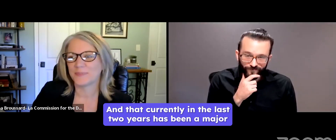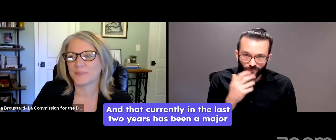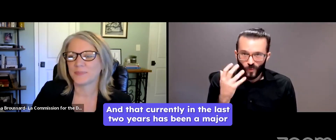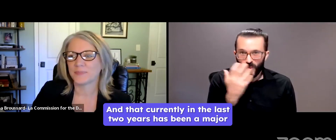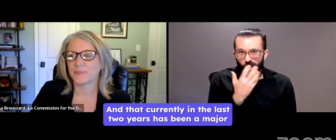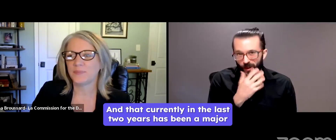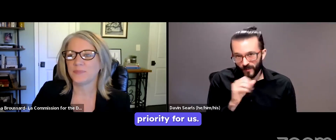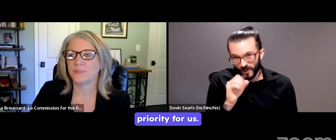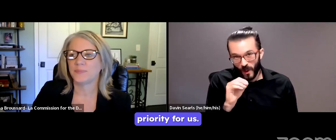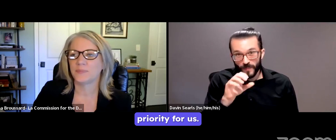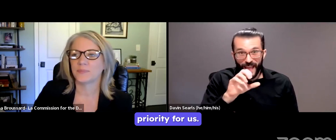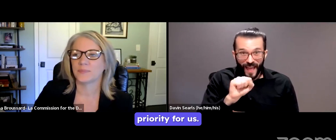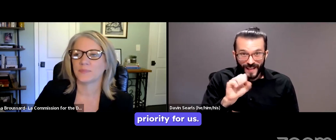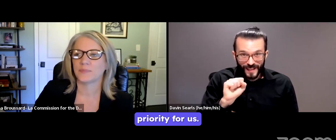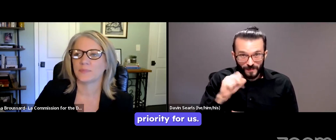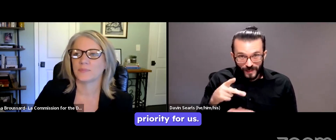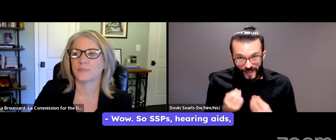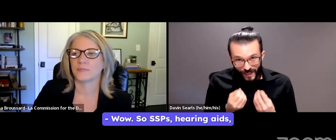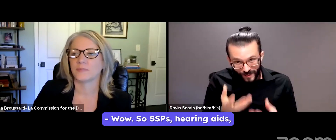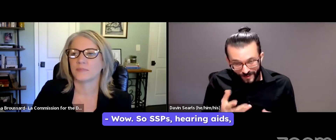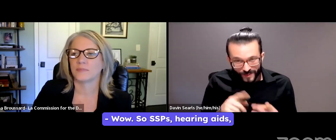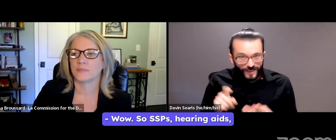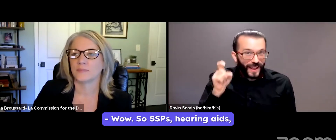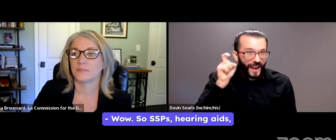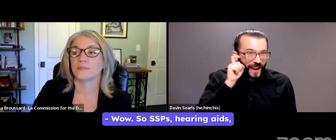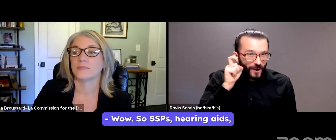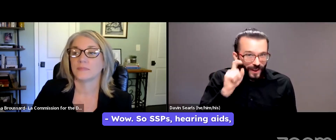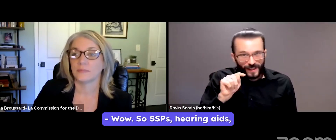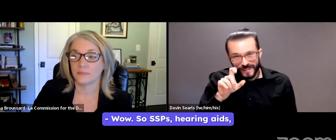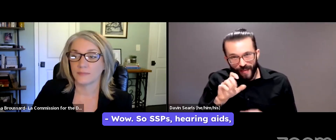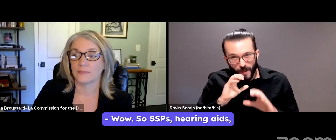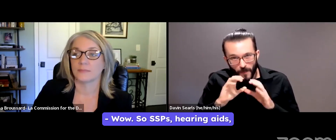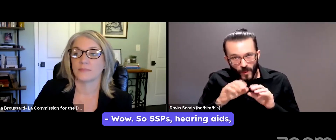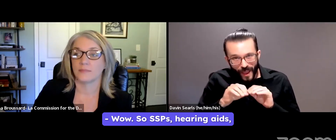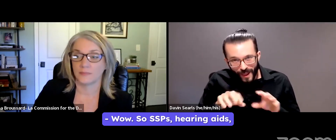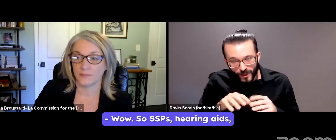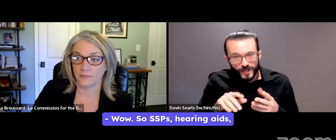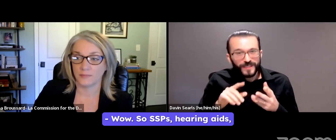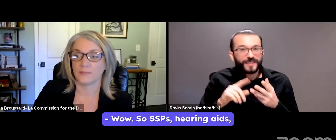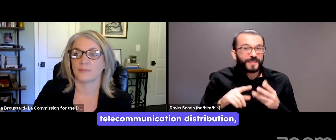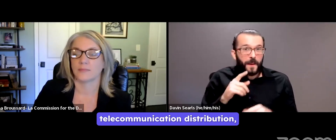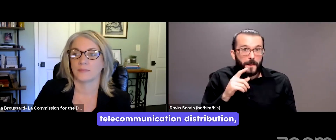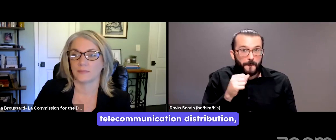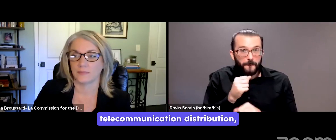years has been a major priority for us. Wow. So SSPs, hearing aids,